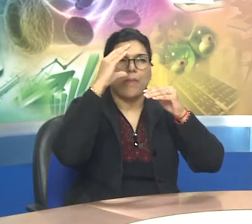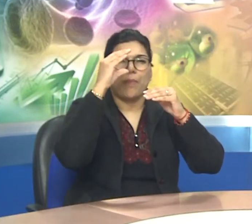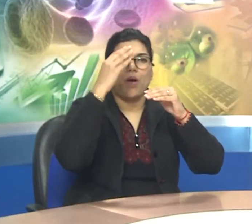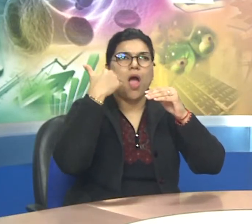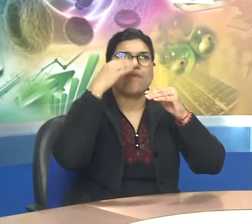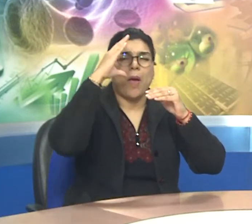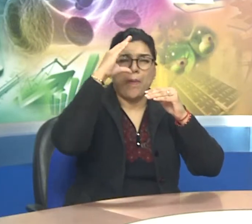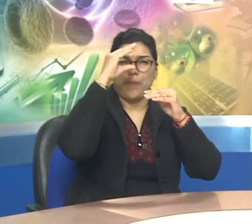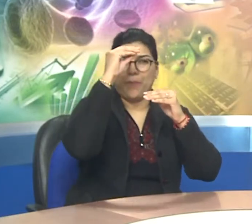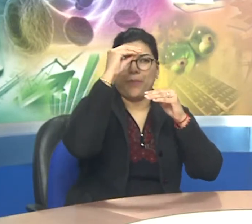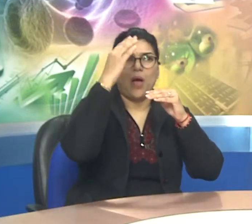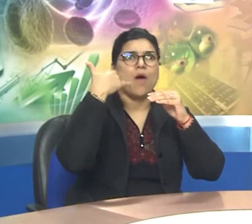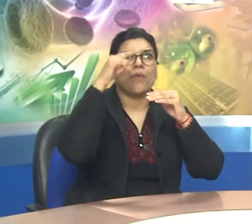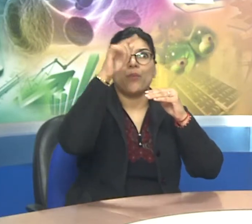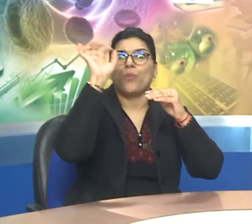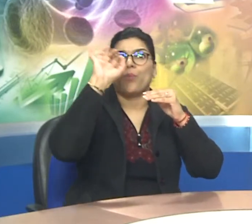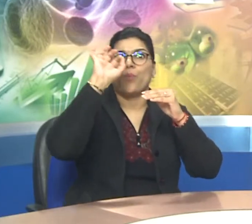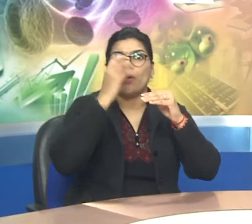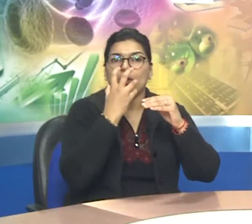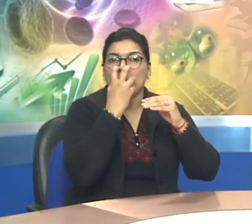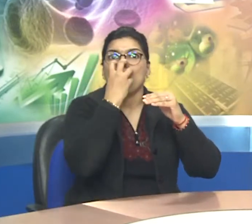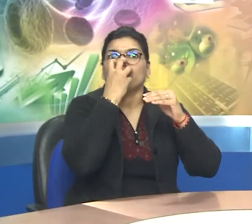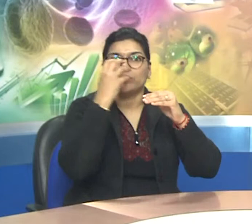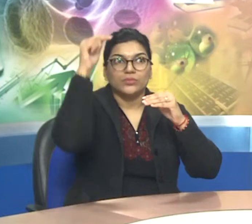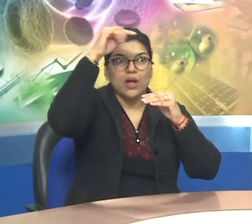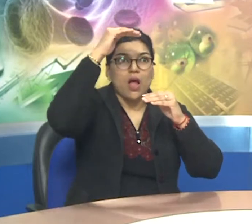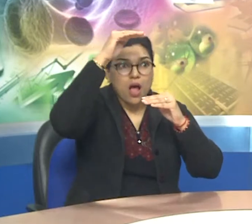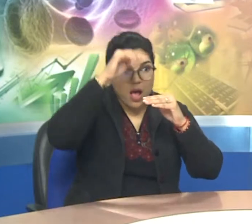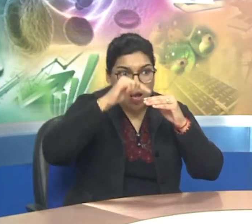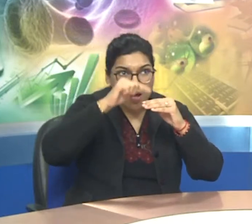All the different layers of air has different compositions,